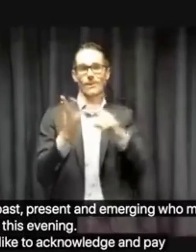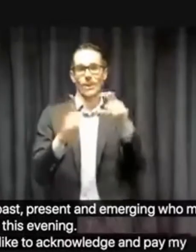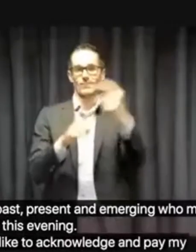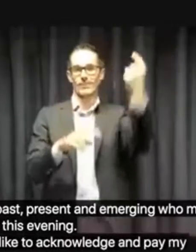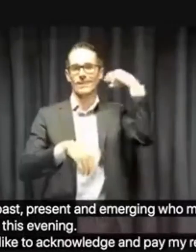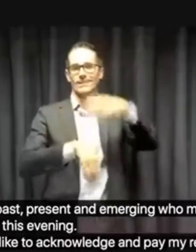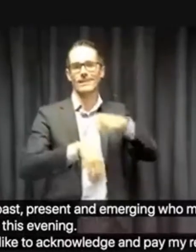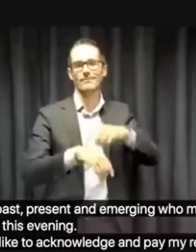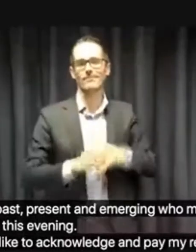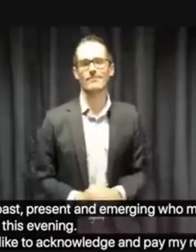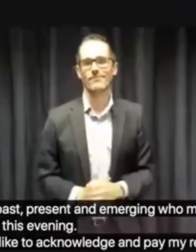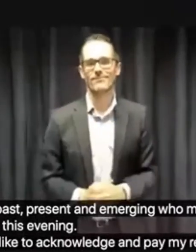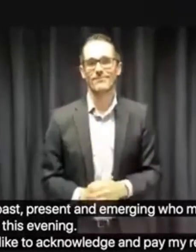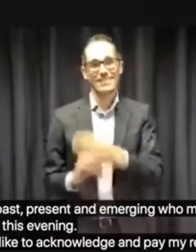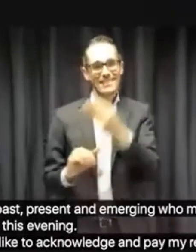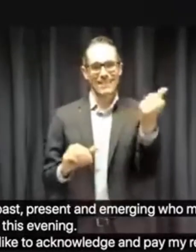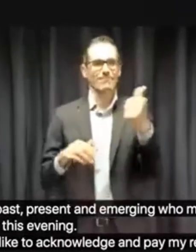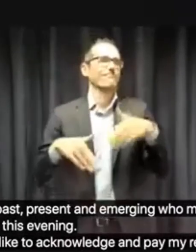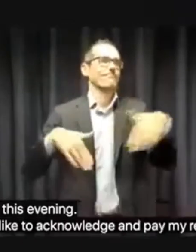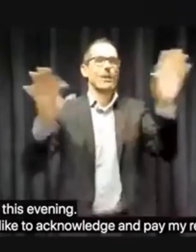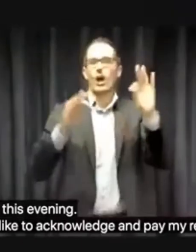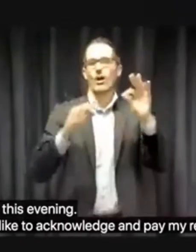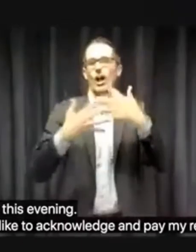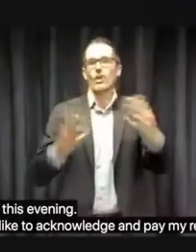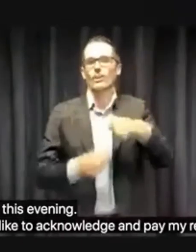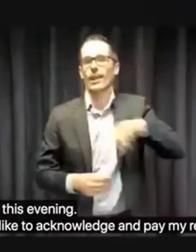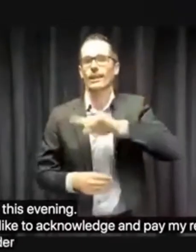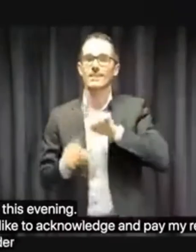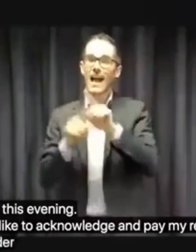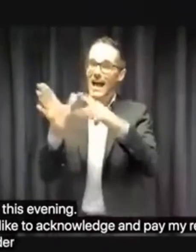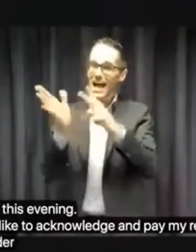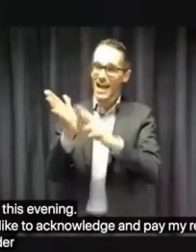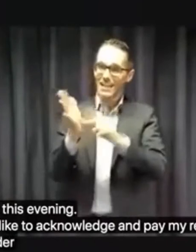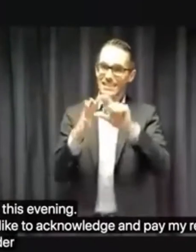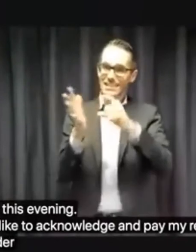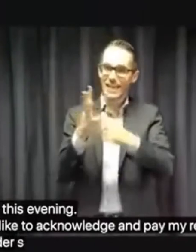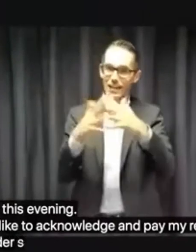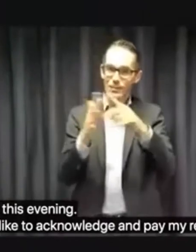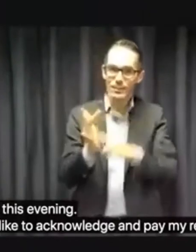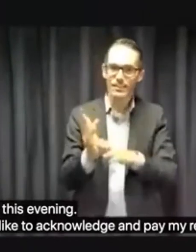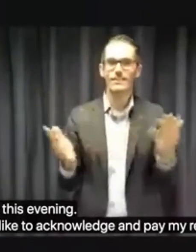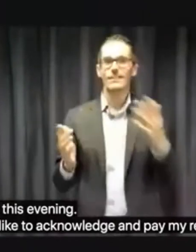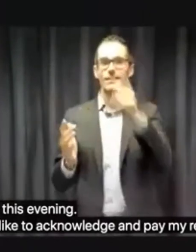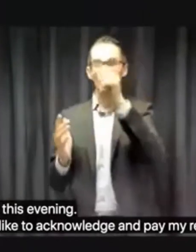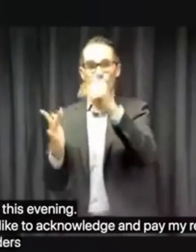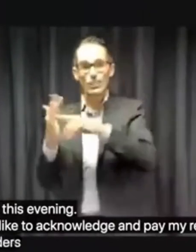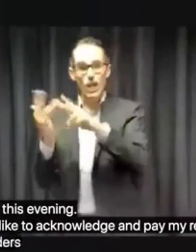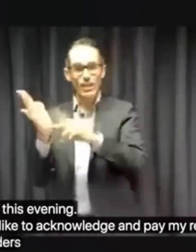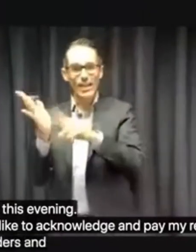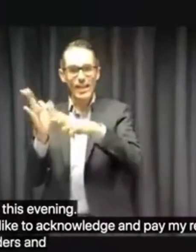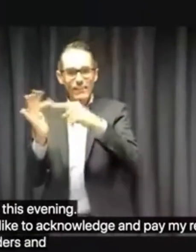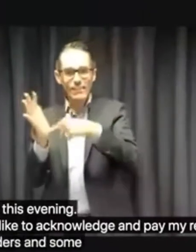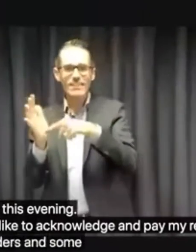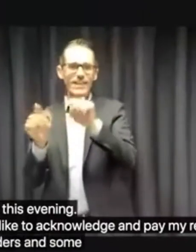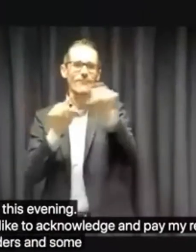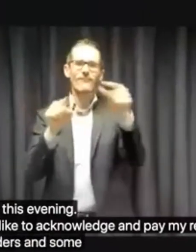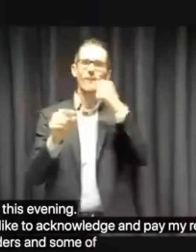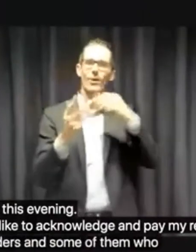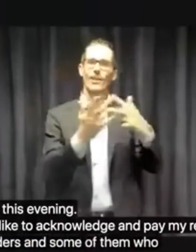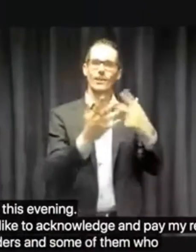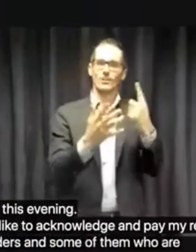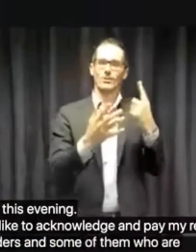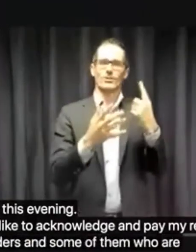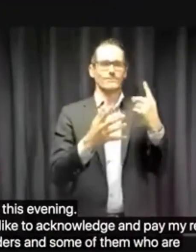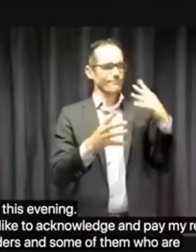established Deaf Victoria or VCOL all those years ago. And some of them who are no longer with us, such as Anne Darwin, John